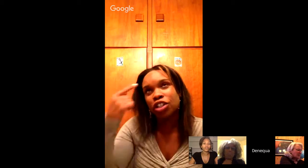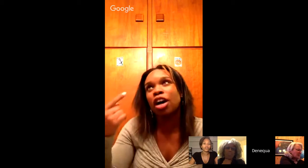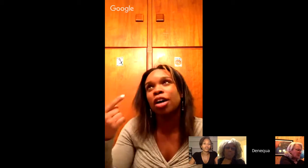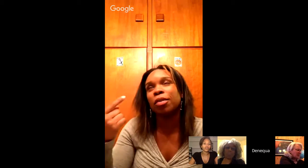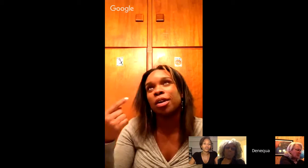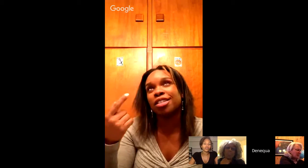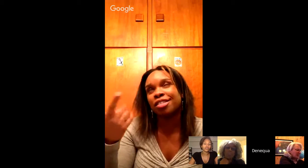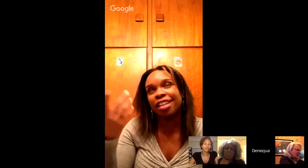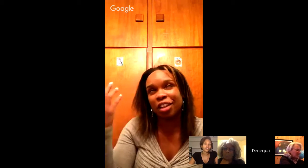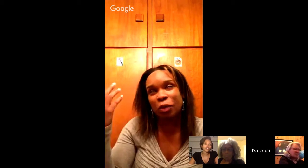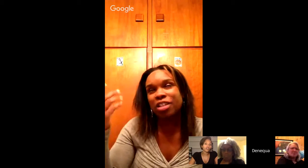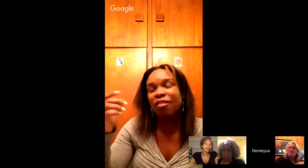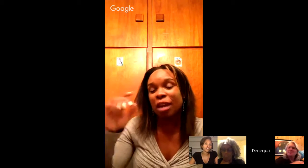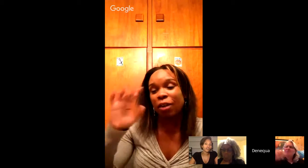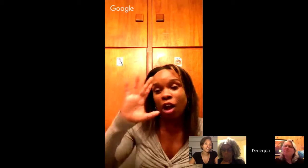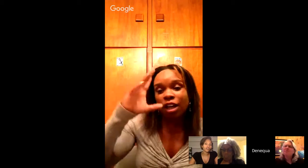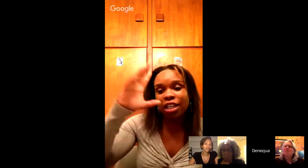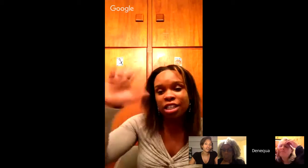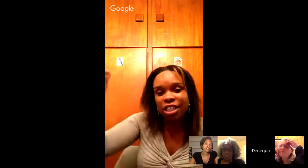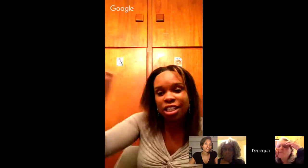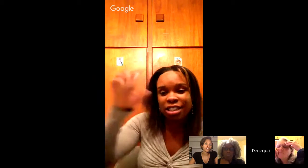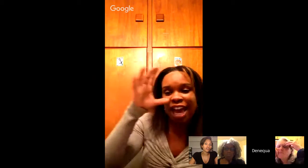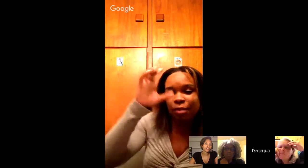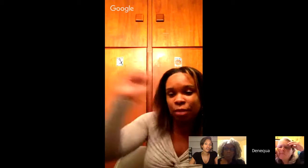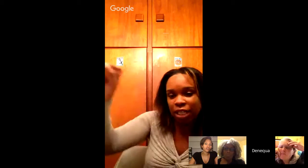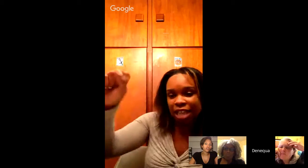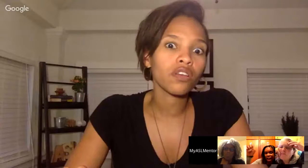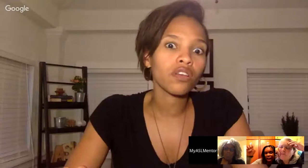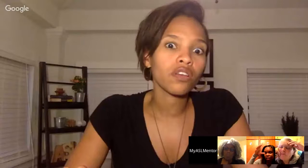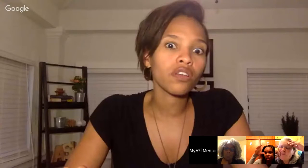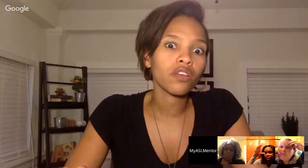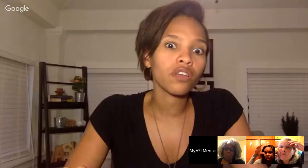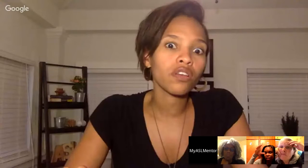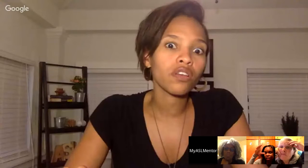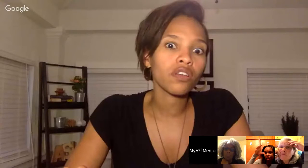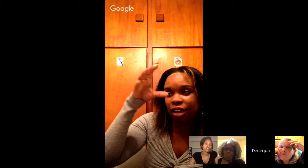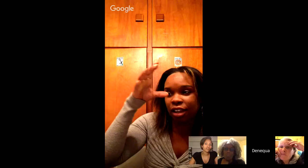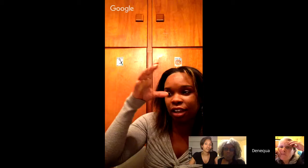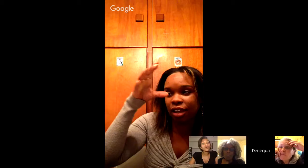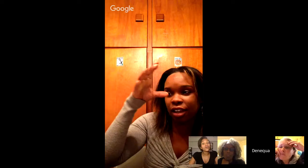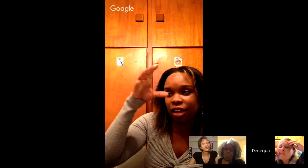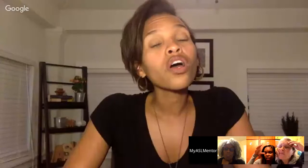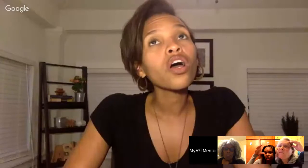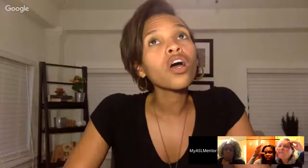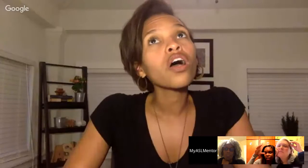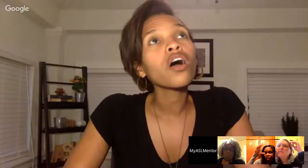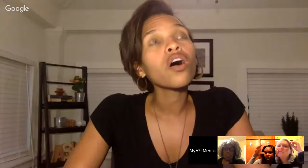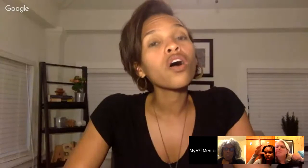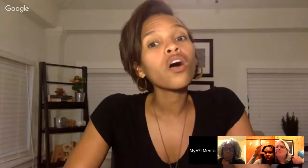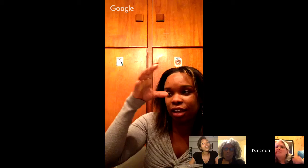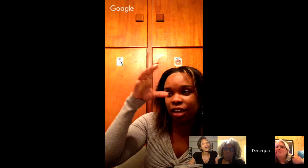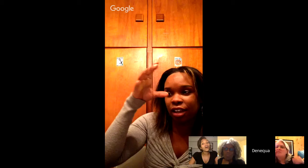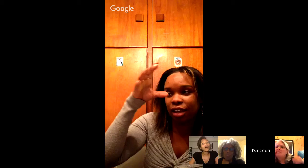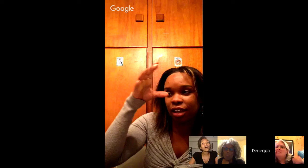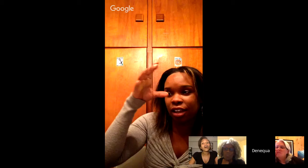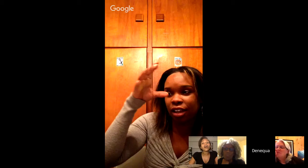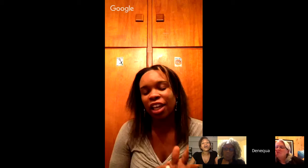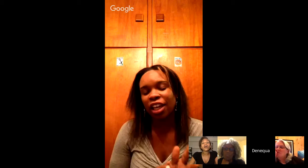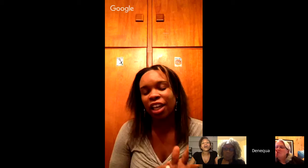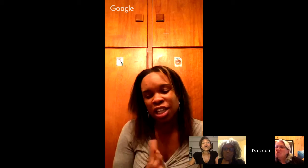was, at the risk of being wrong, because this sign means like left out, something's gone. So would it mean something like your emotions getting